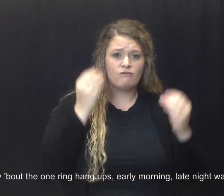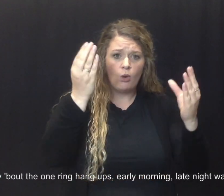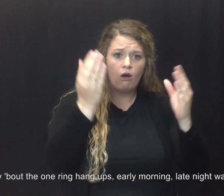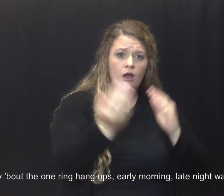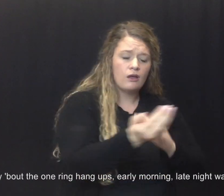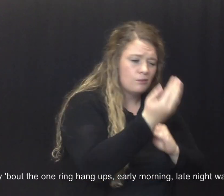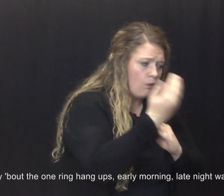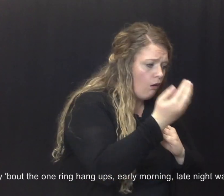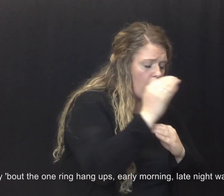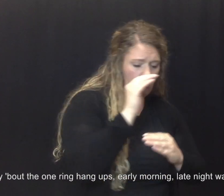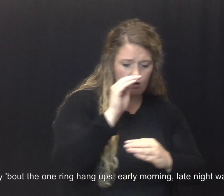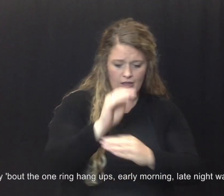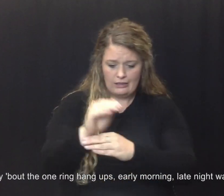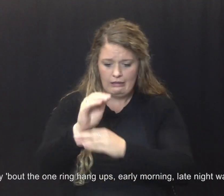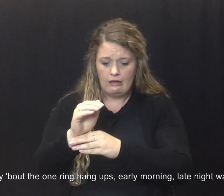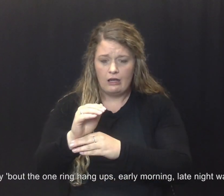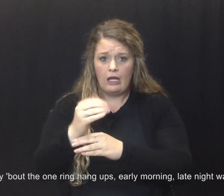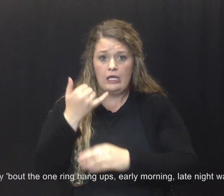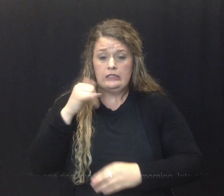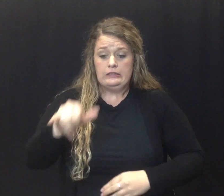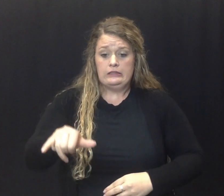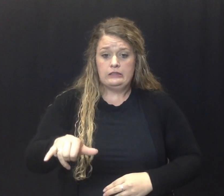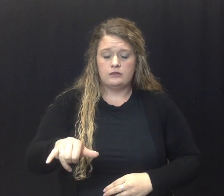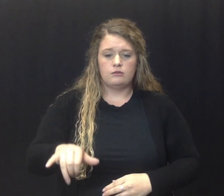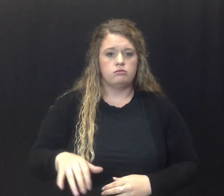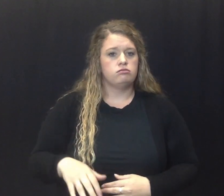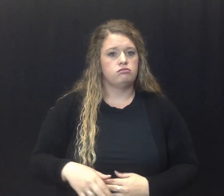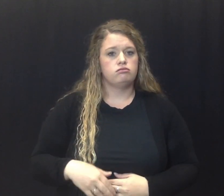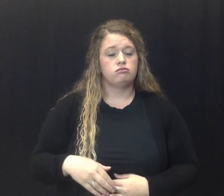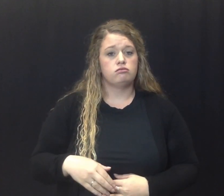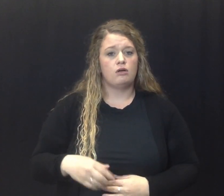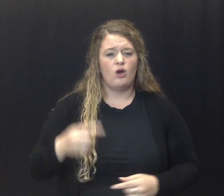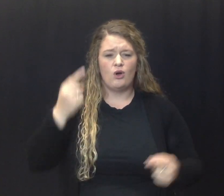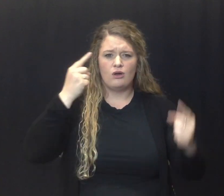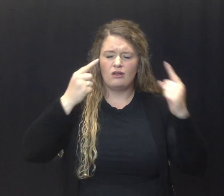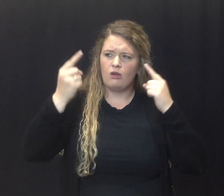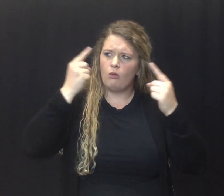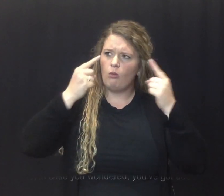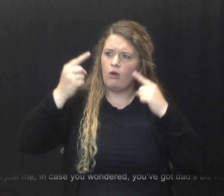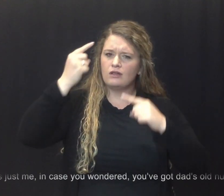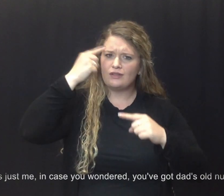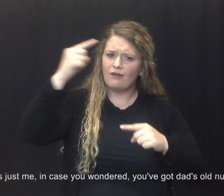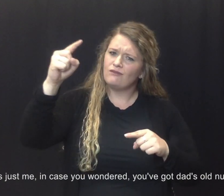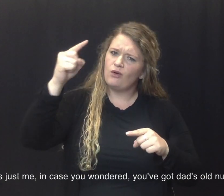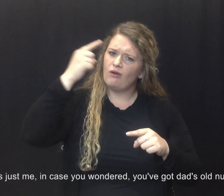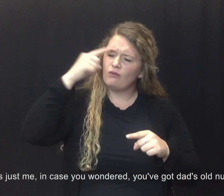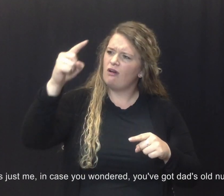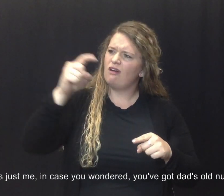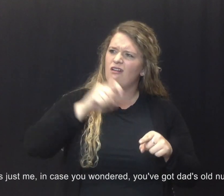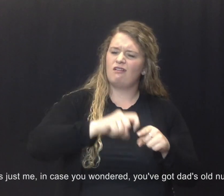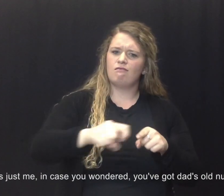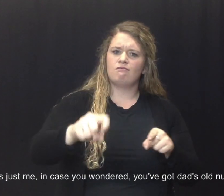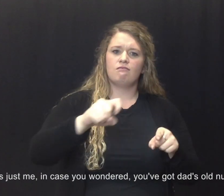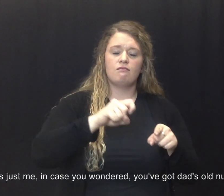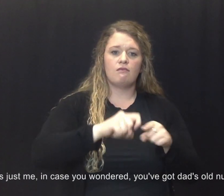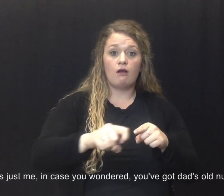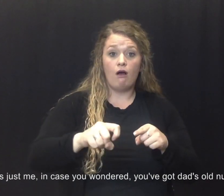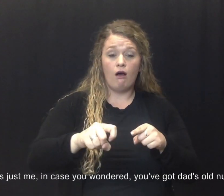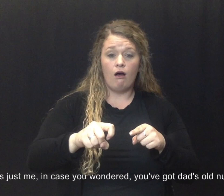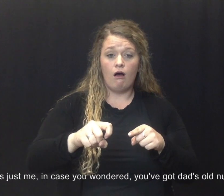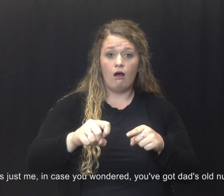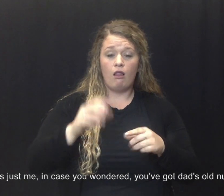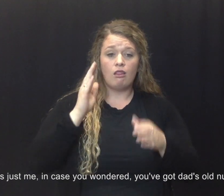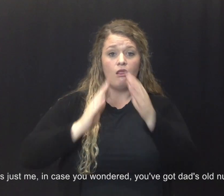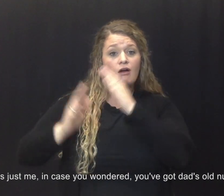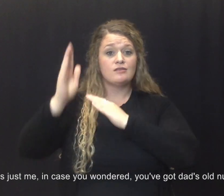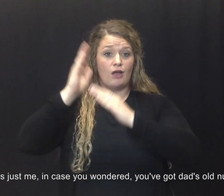hangups. Early morning, late night wake ups. It was just me. In case you wonder,